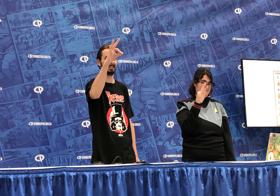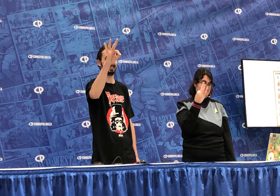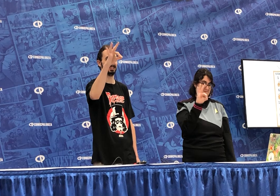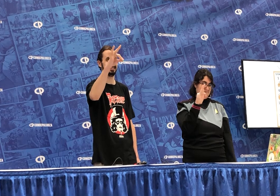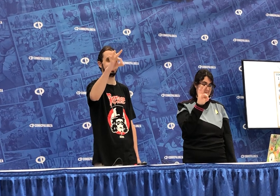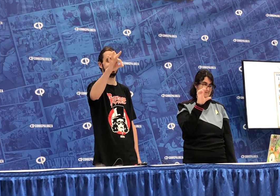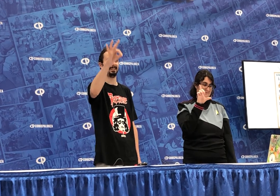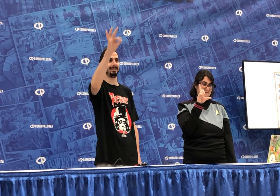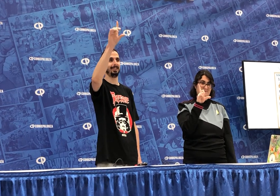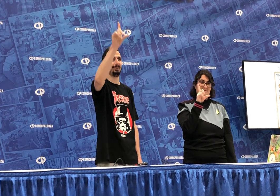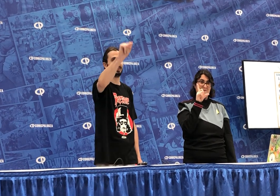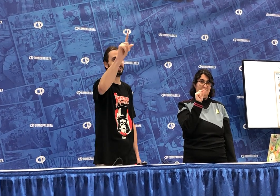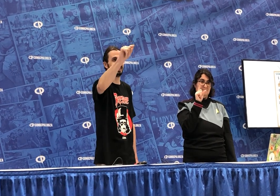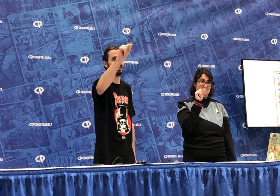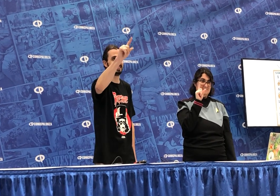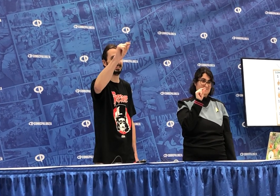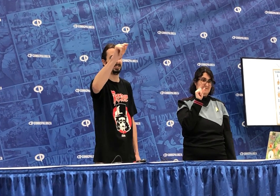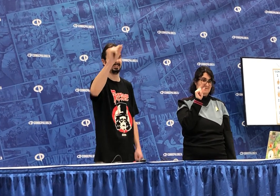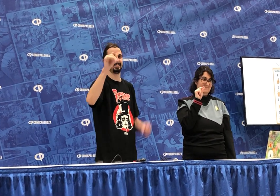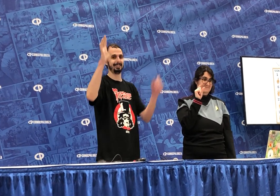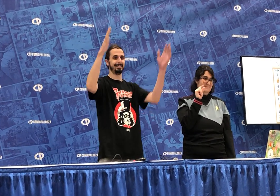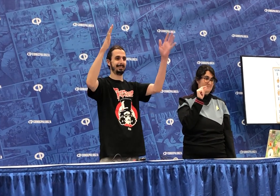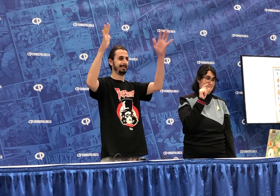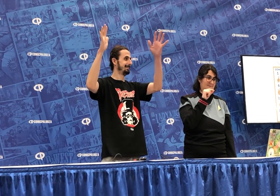19, 20.